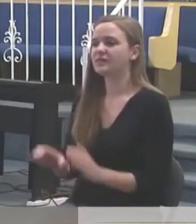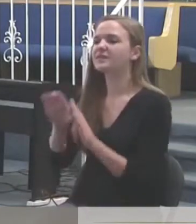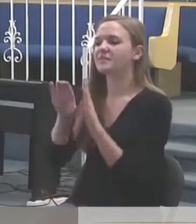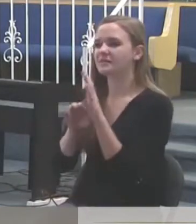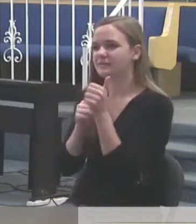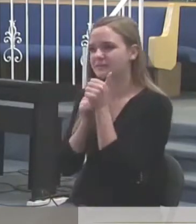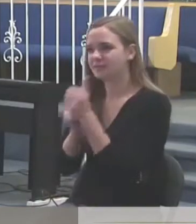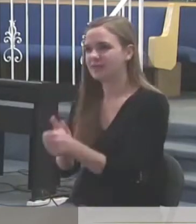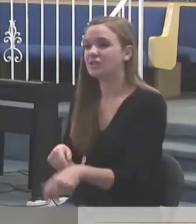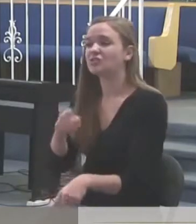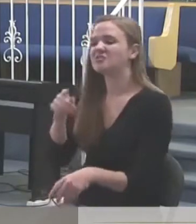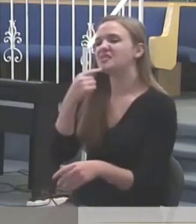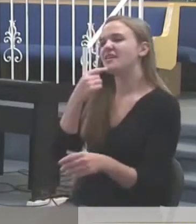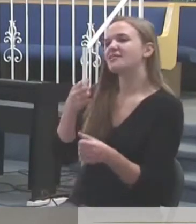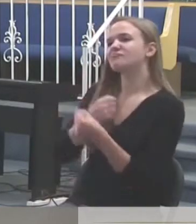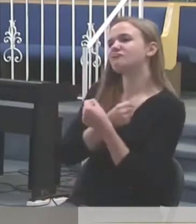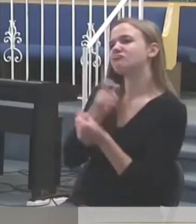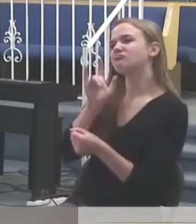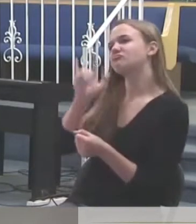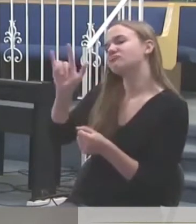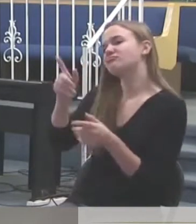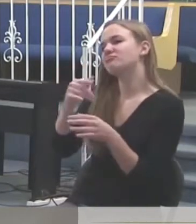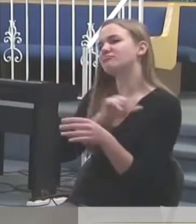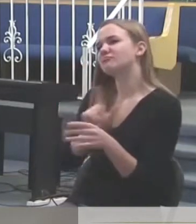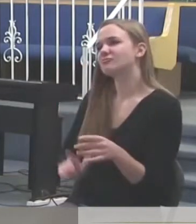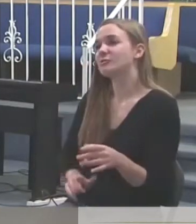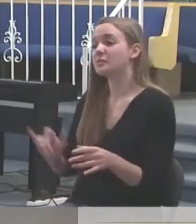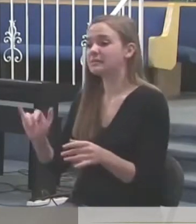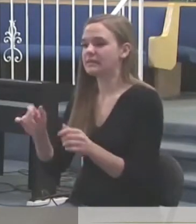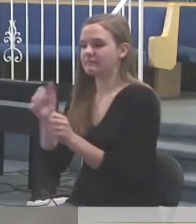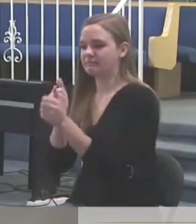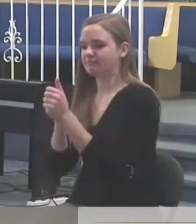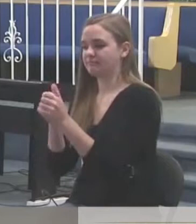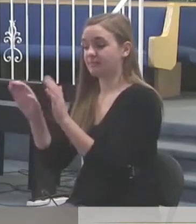Lord. Ooh, I'm on fire for Jesus, and you out breaking every commandment he got.